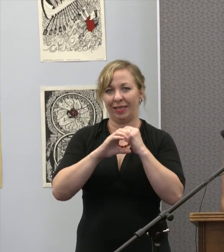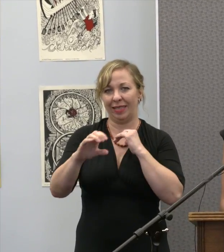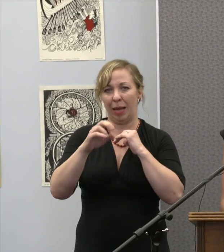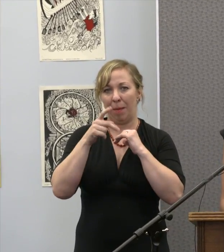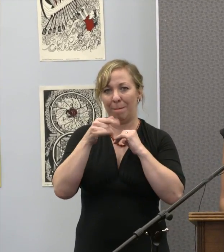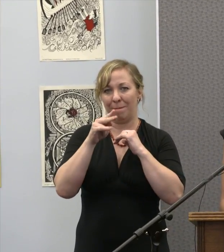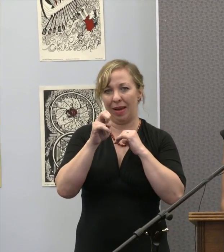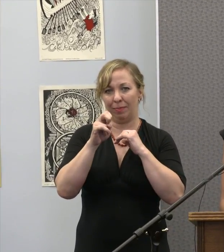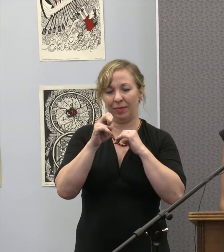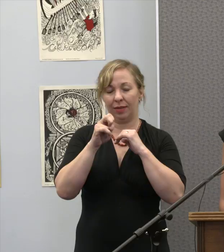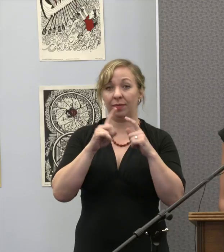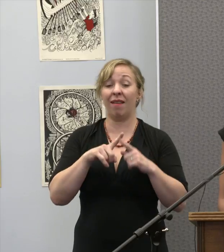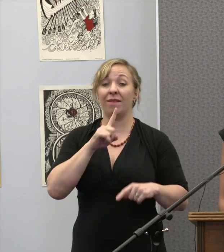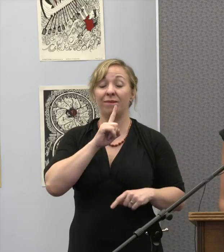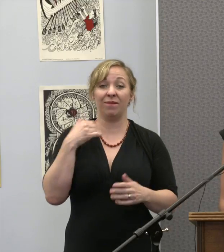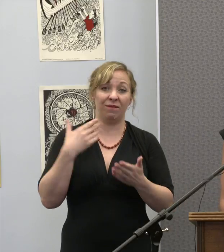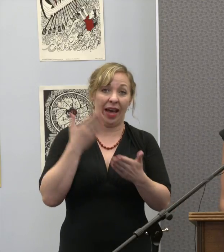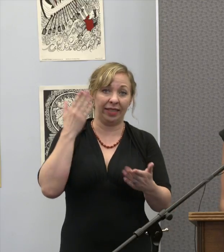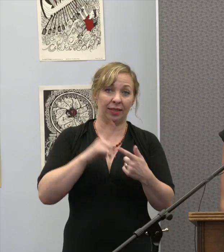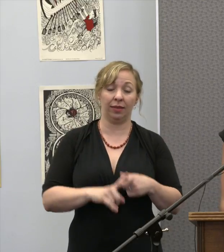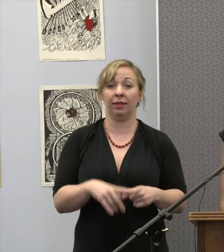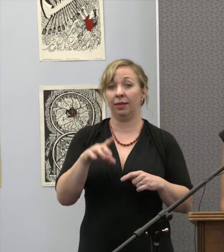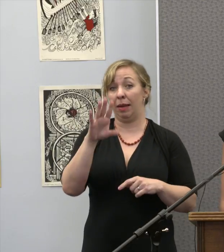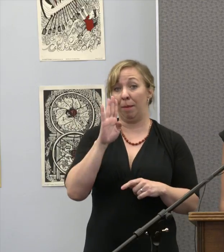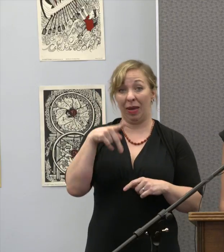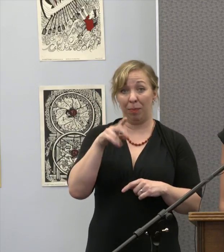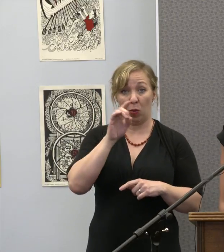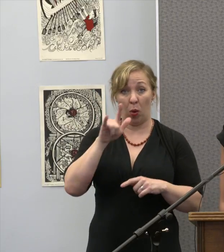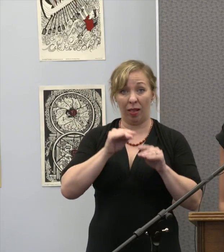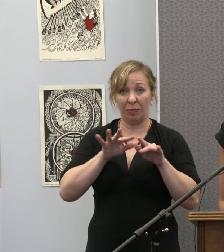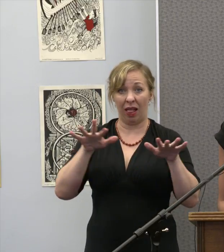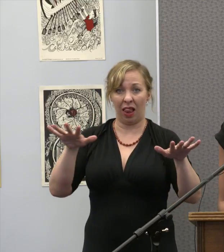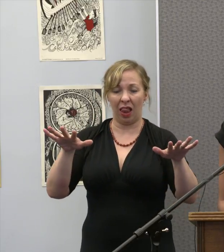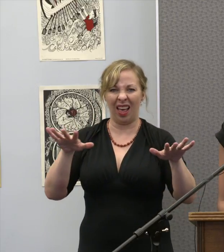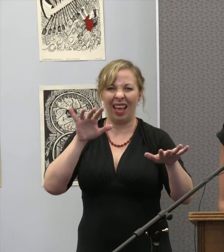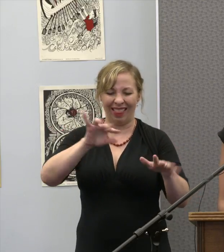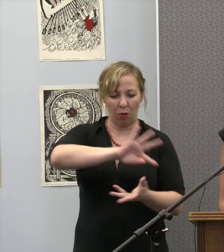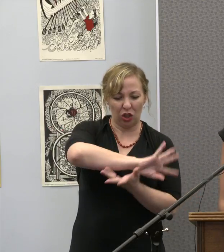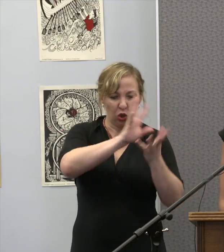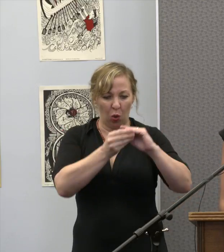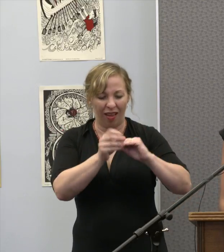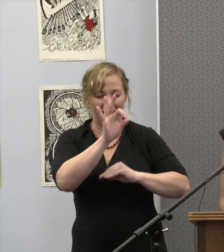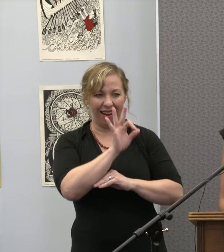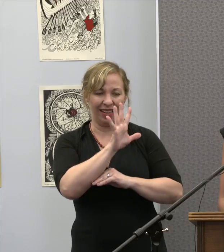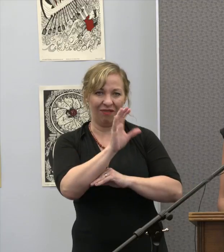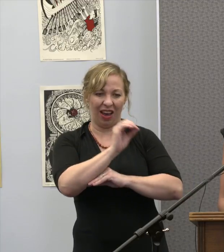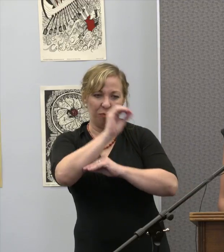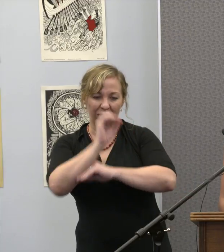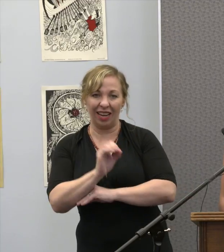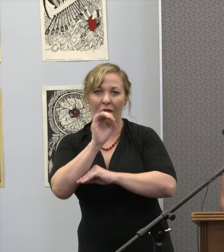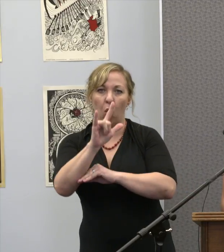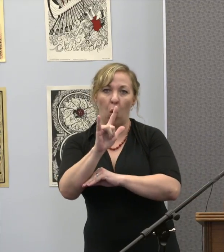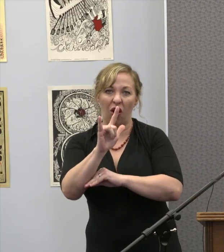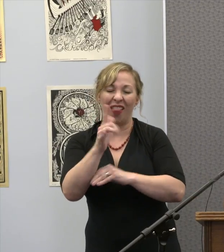Fact. The Deepwater Horizon BP oil spill accounted for 95% of oil spilled